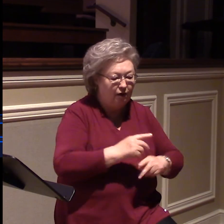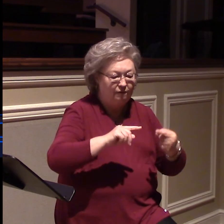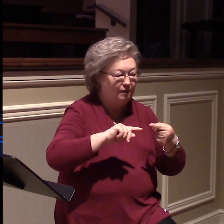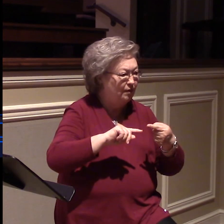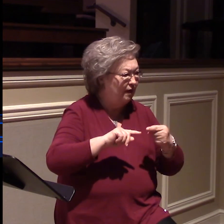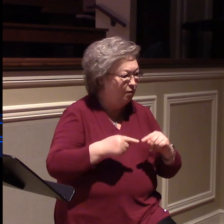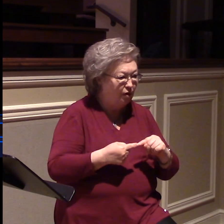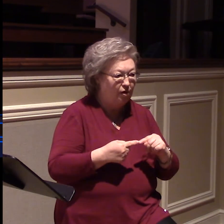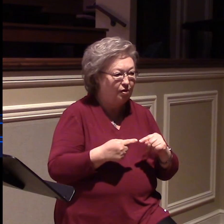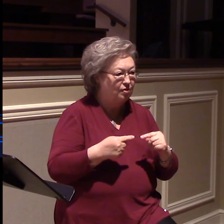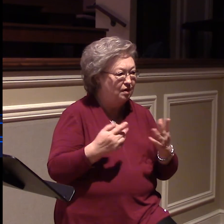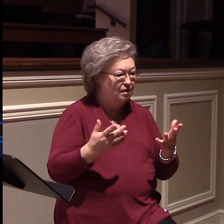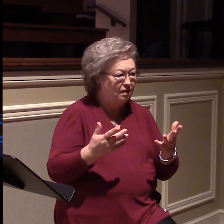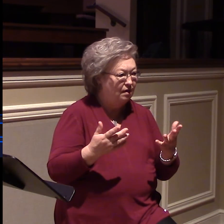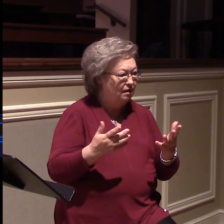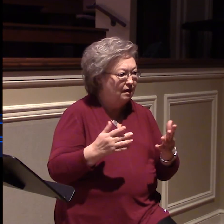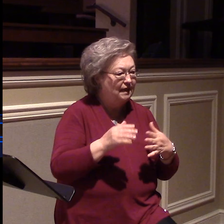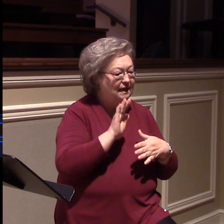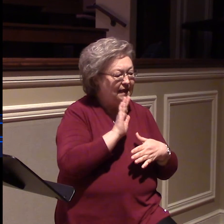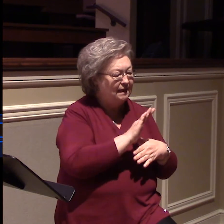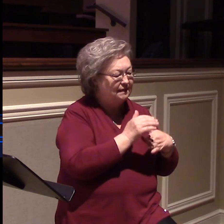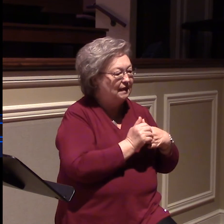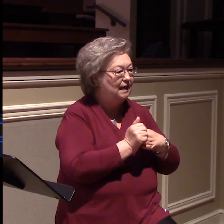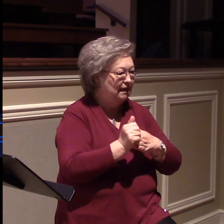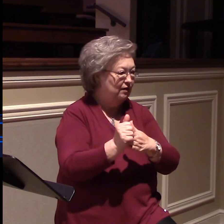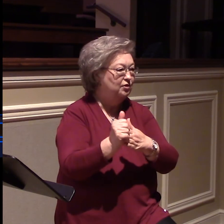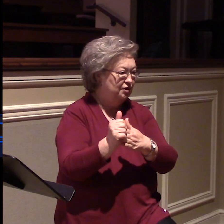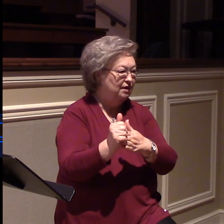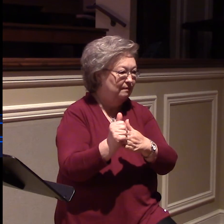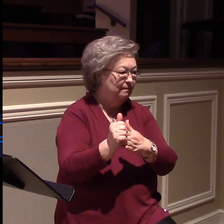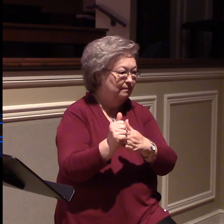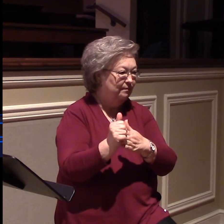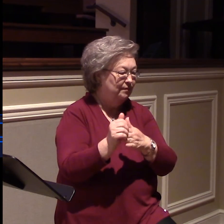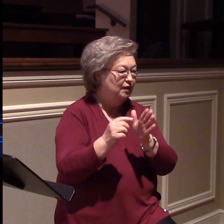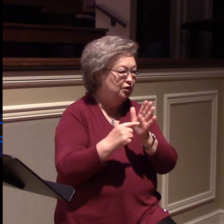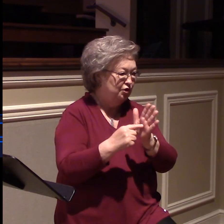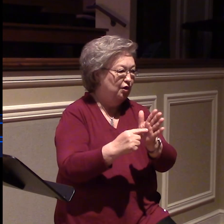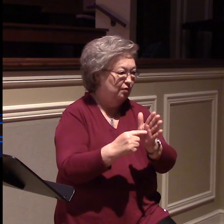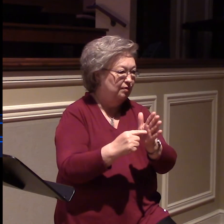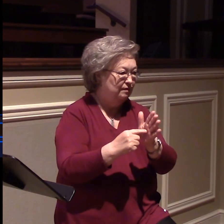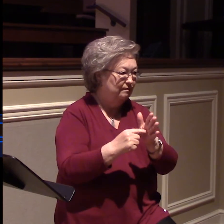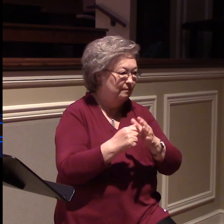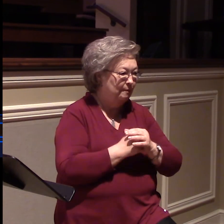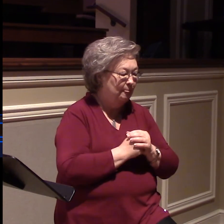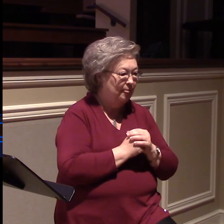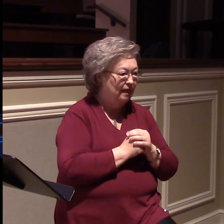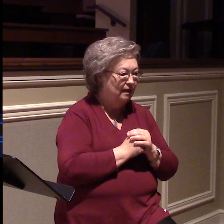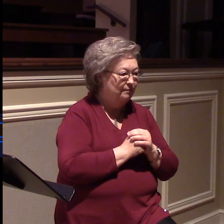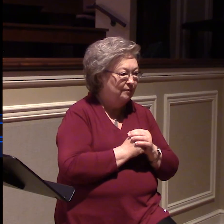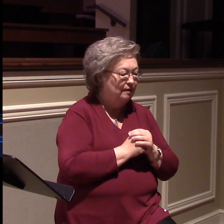needs. See, leadership, true leadership, is leadership not a three-ring